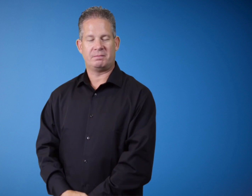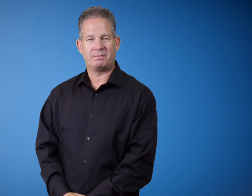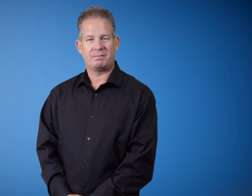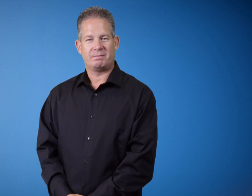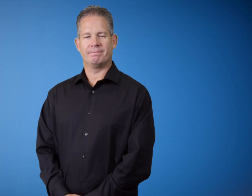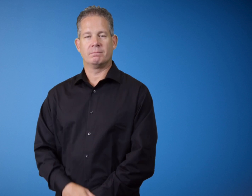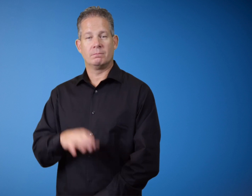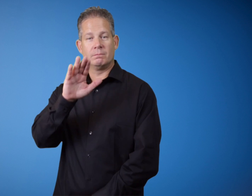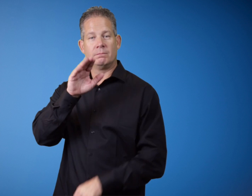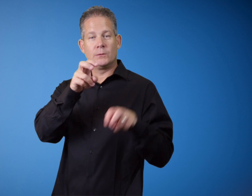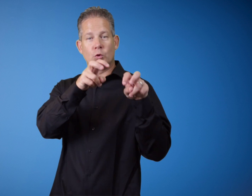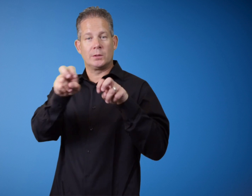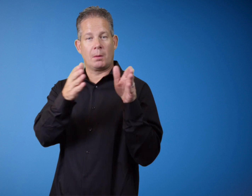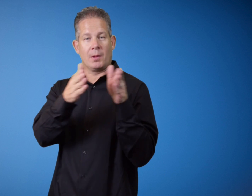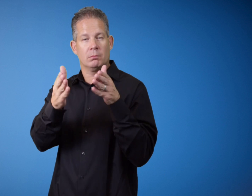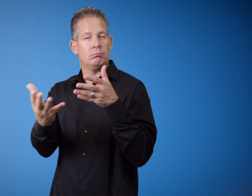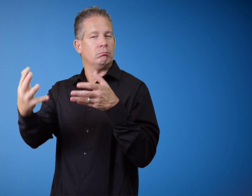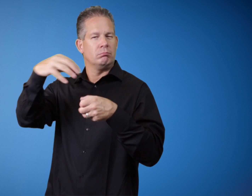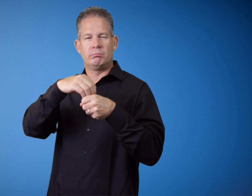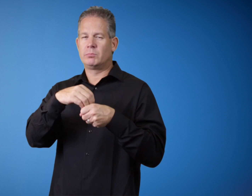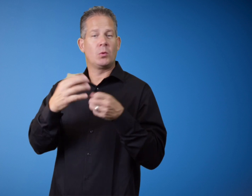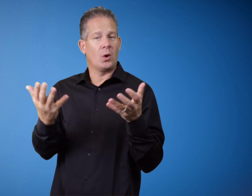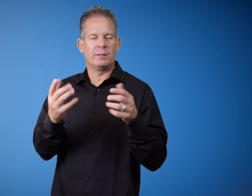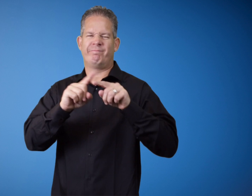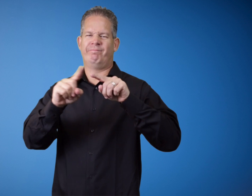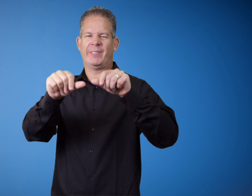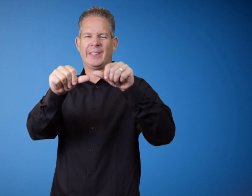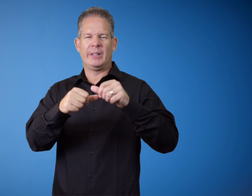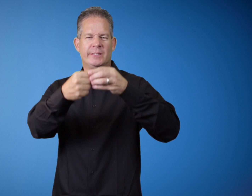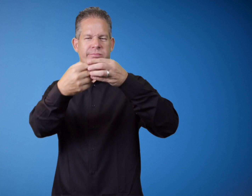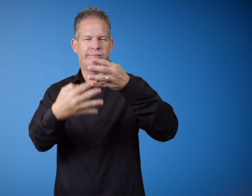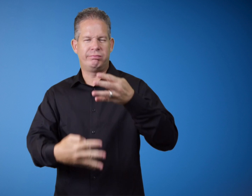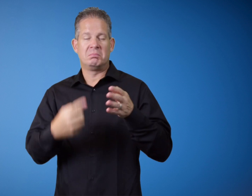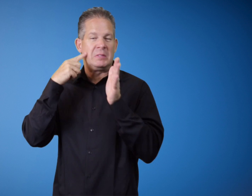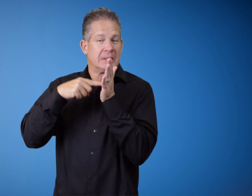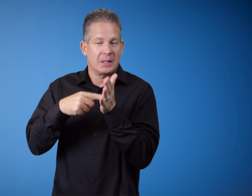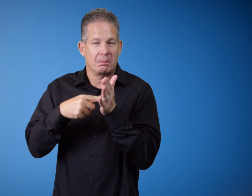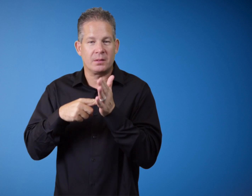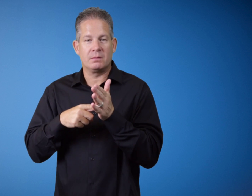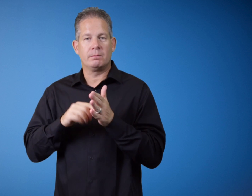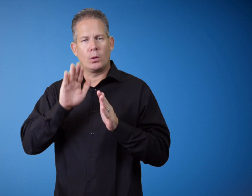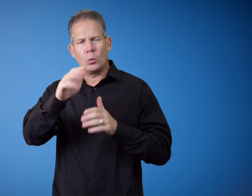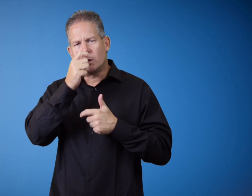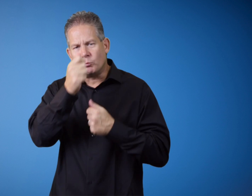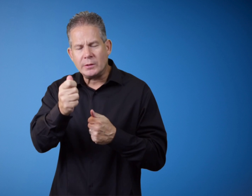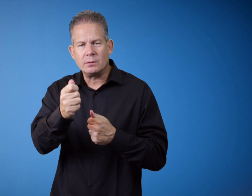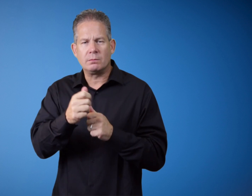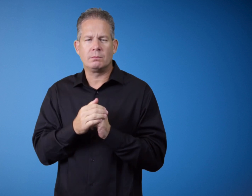about these more in depth. Your transition plan includes a variety of different areas. For example, it